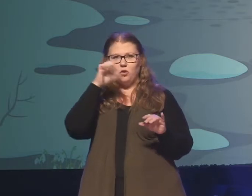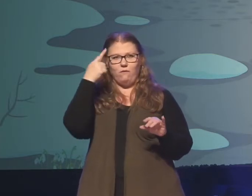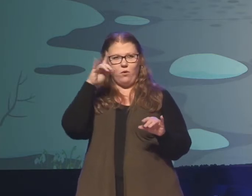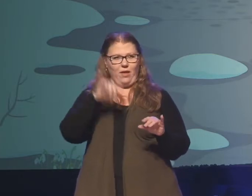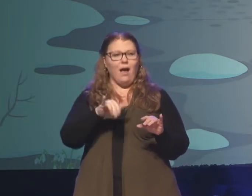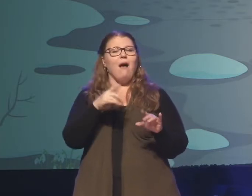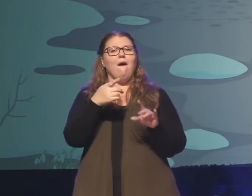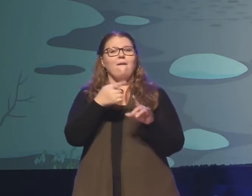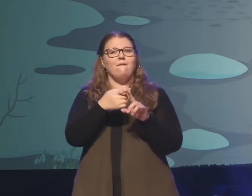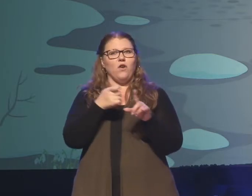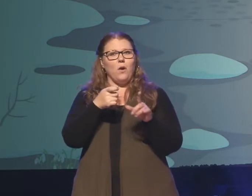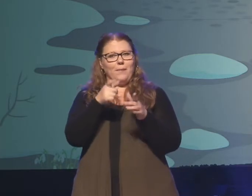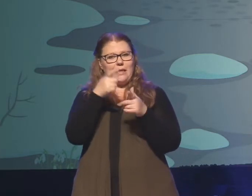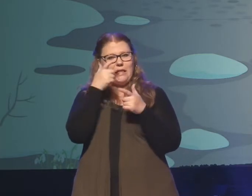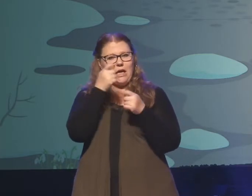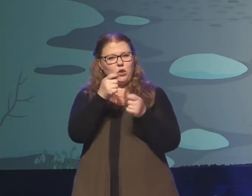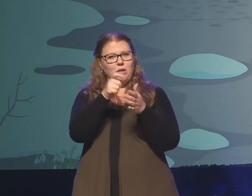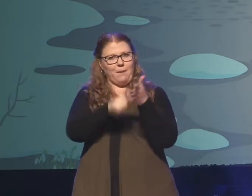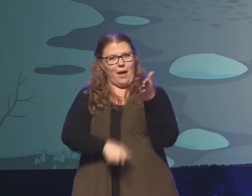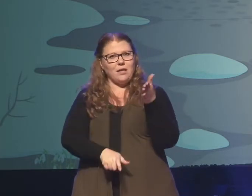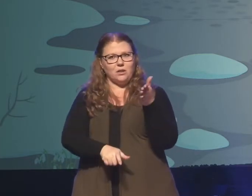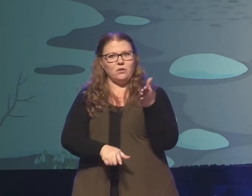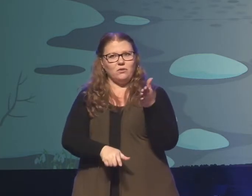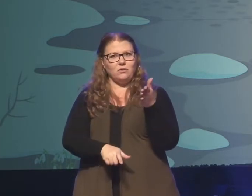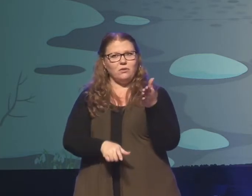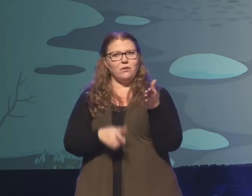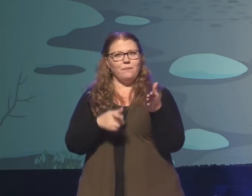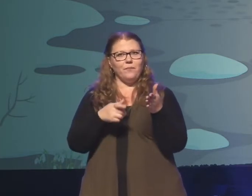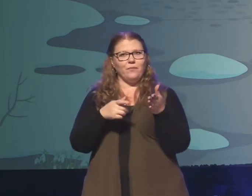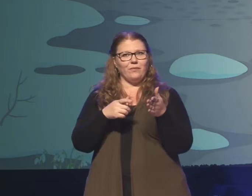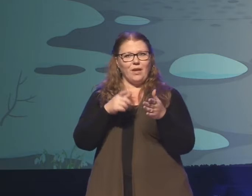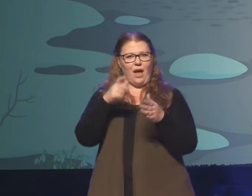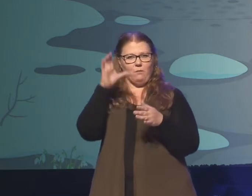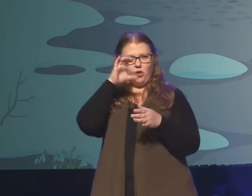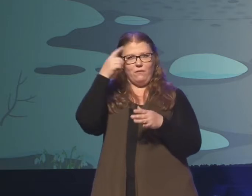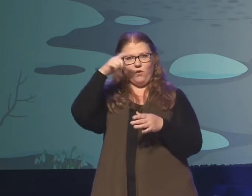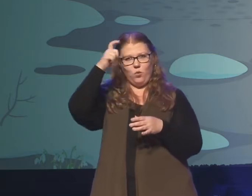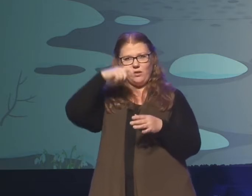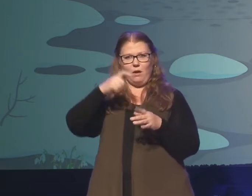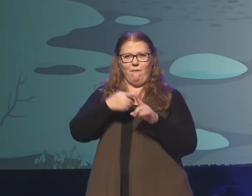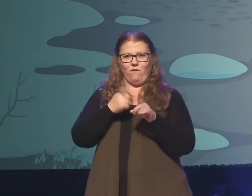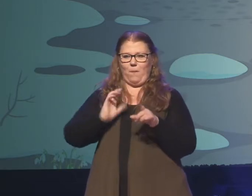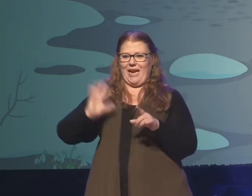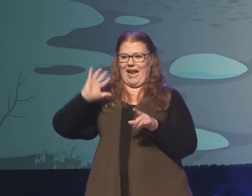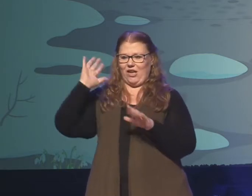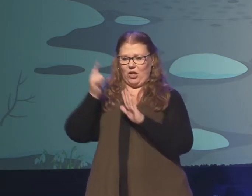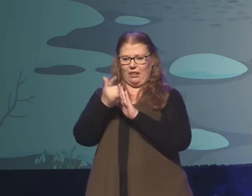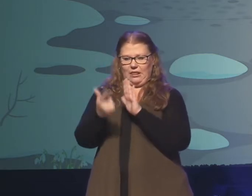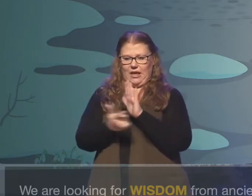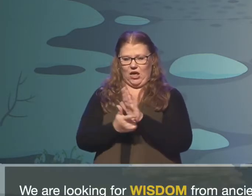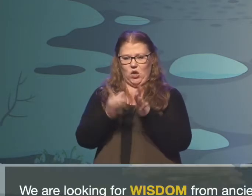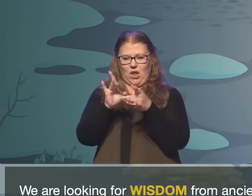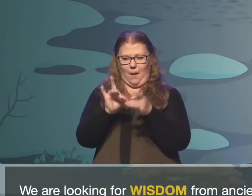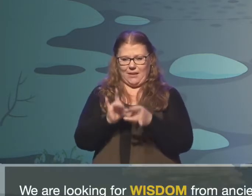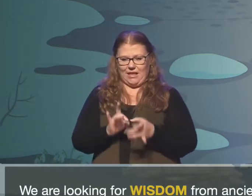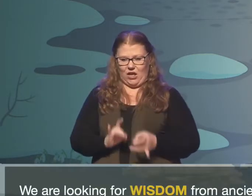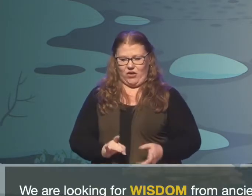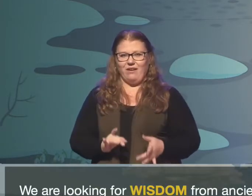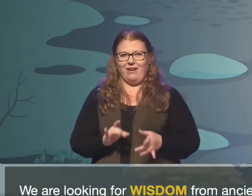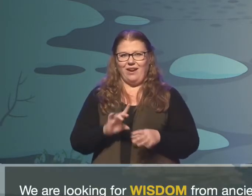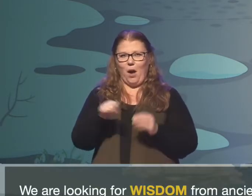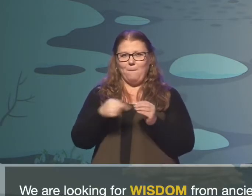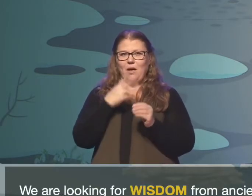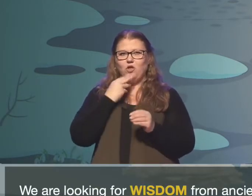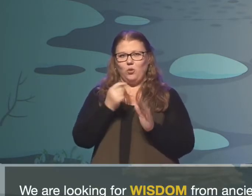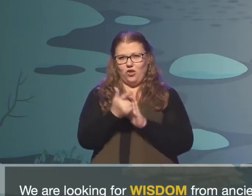very interesting passage. I'm looking for wisdom from an ancient legal commentary on